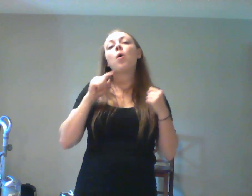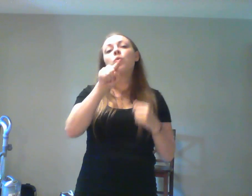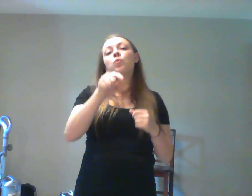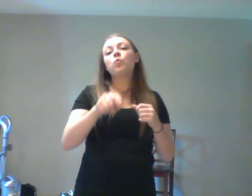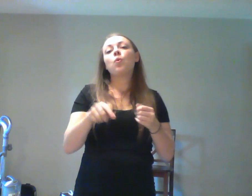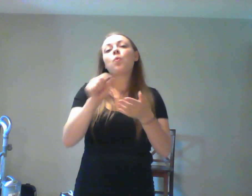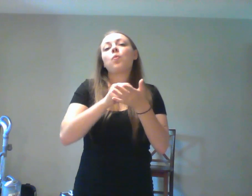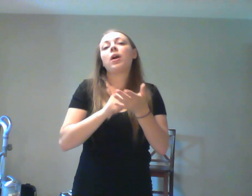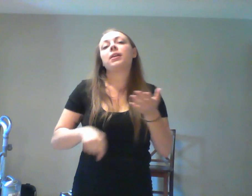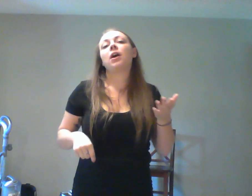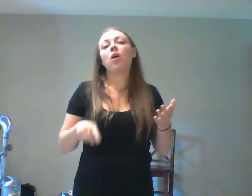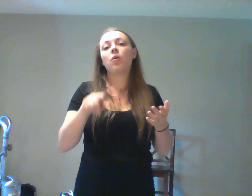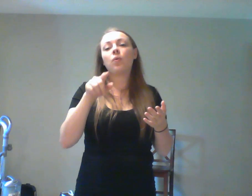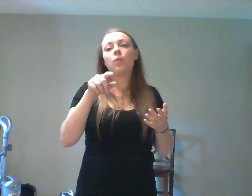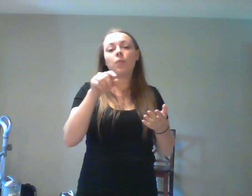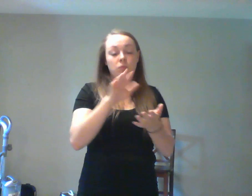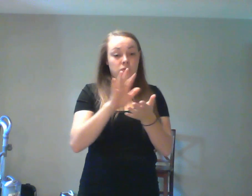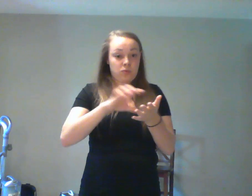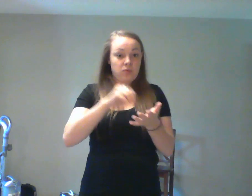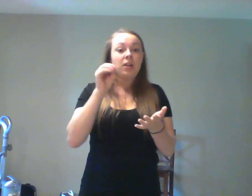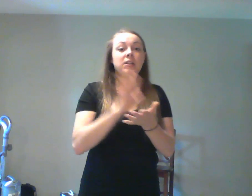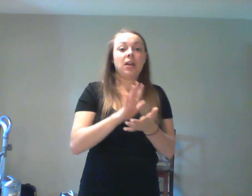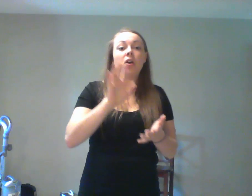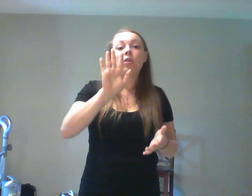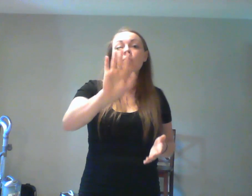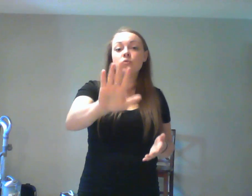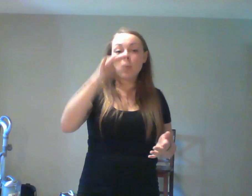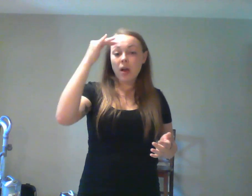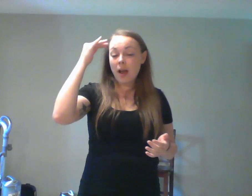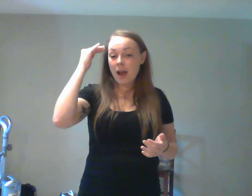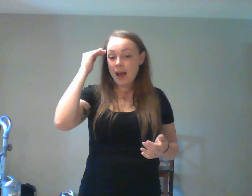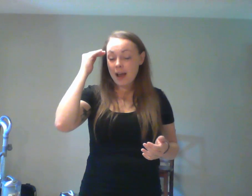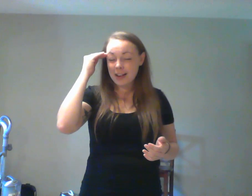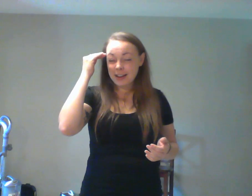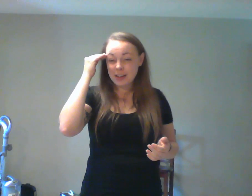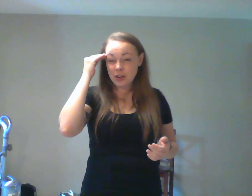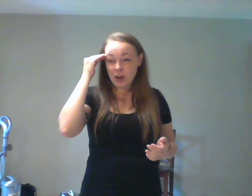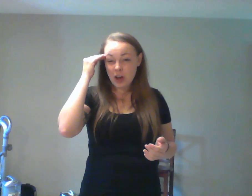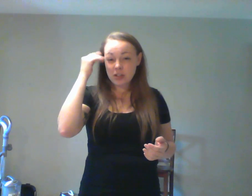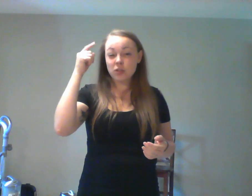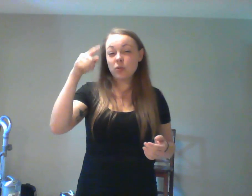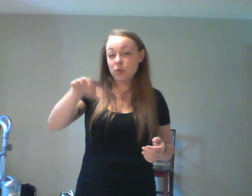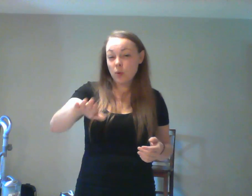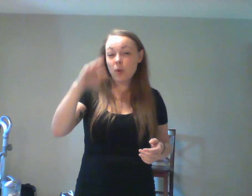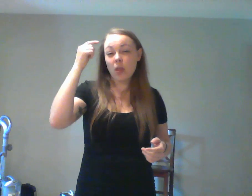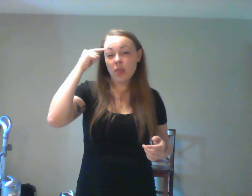your paper. This is just private time for you. What do you think the main idea of frog and toad is?